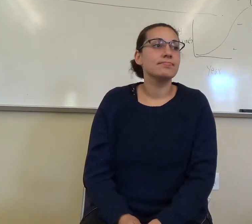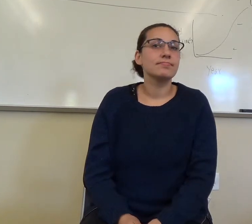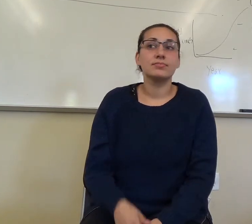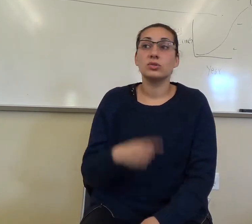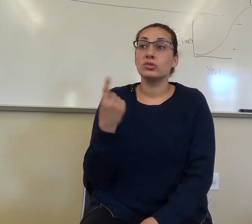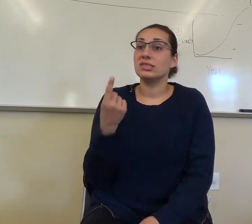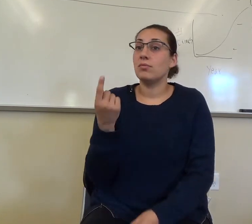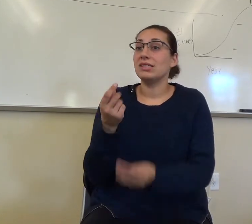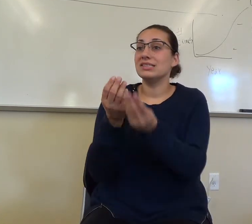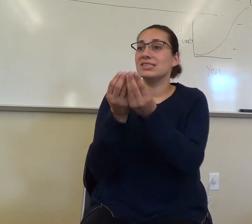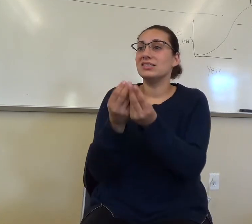dissolves clots.